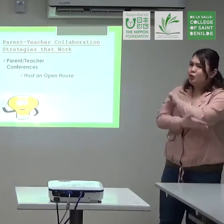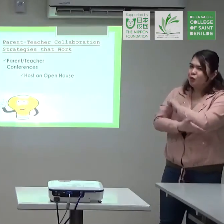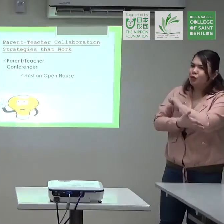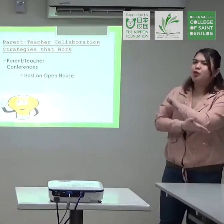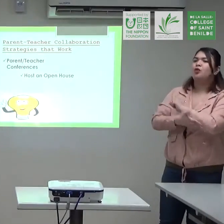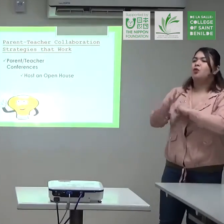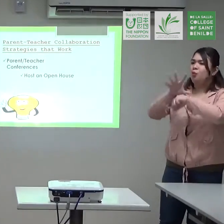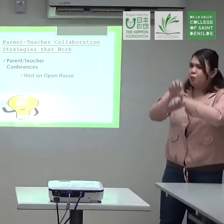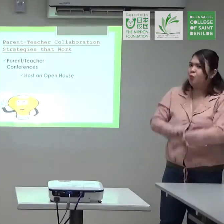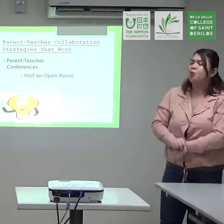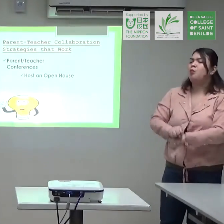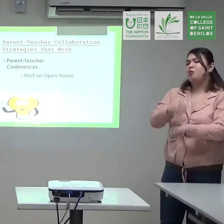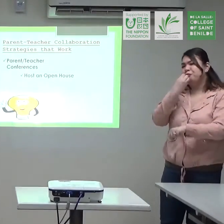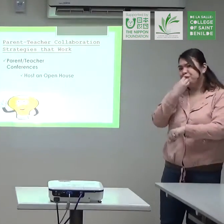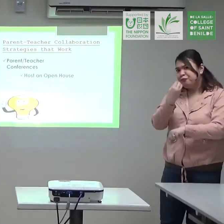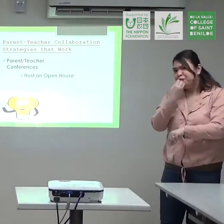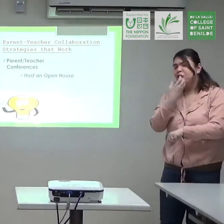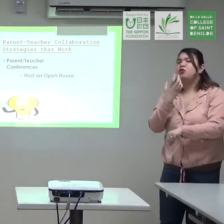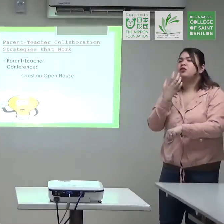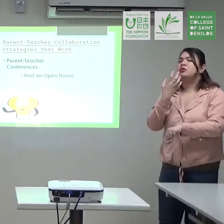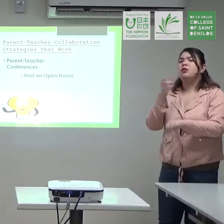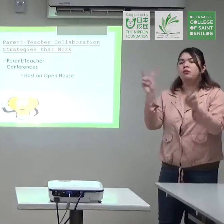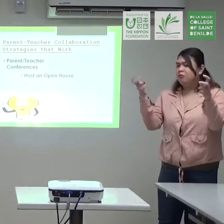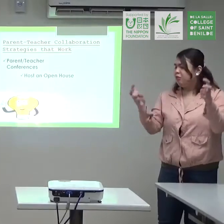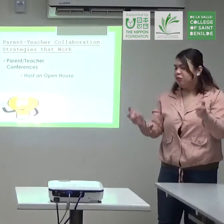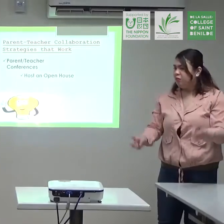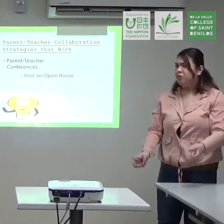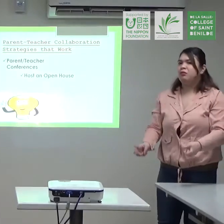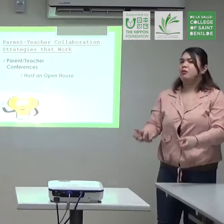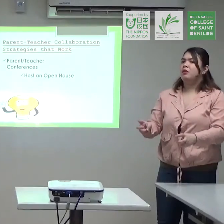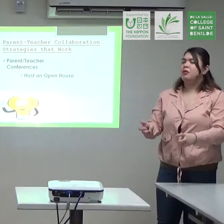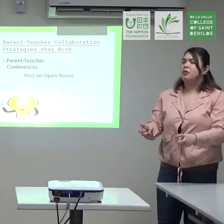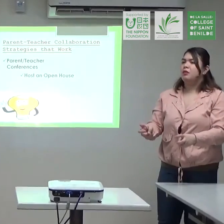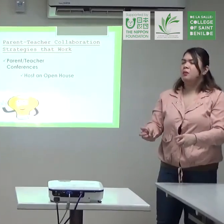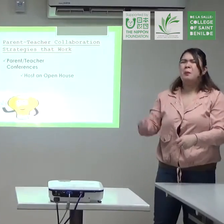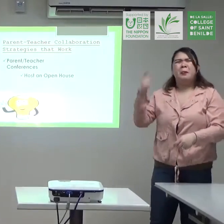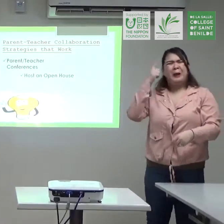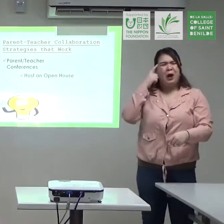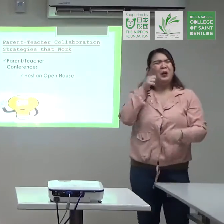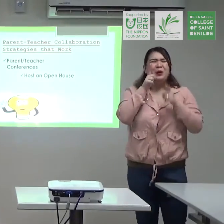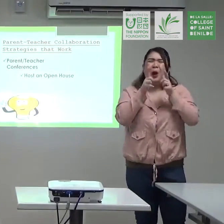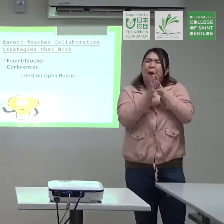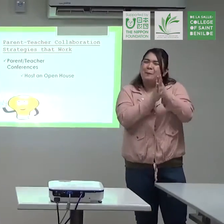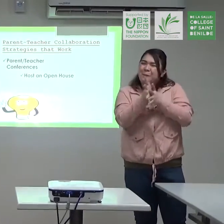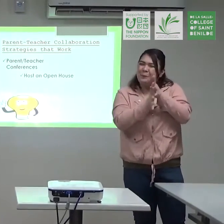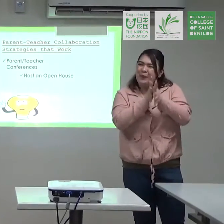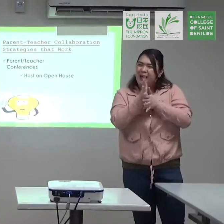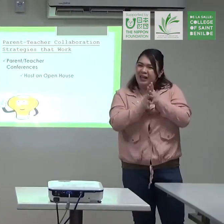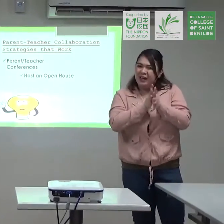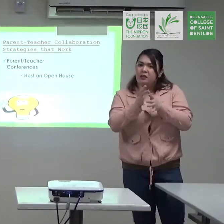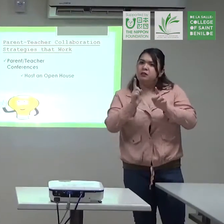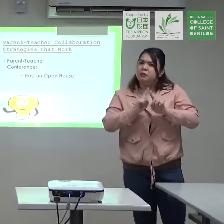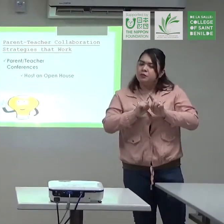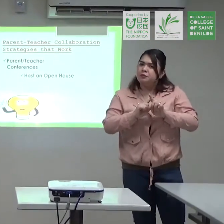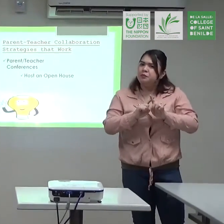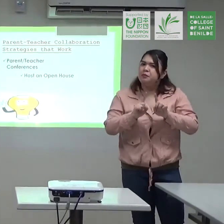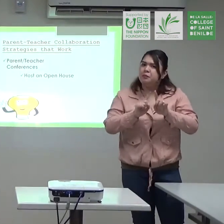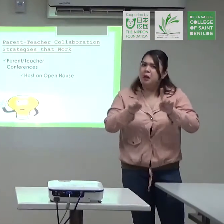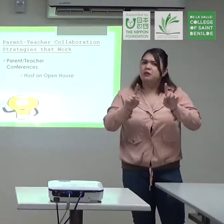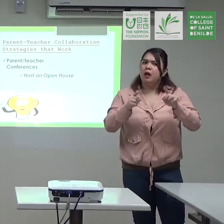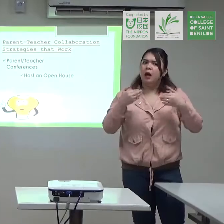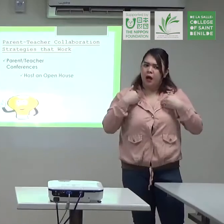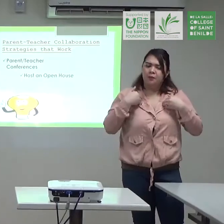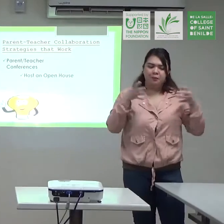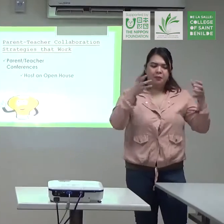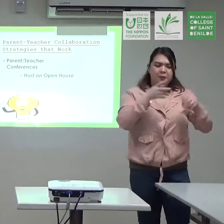lahat-lahat in the... Ay, ang masyadong very festive, and it was a handiwork of the principal